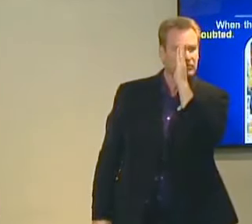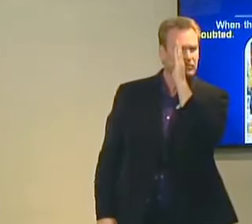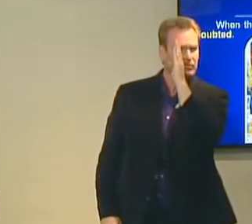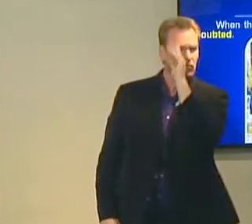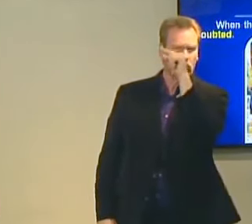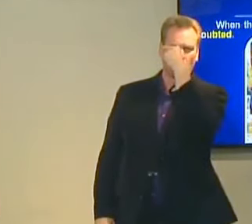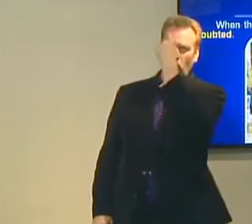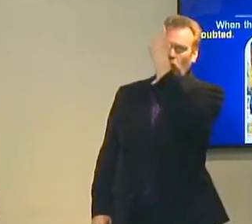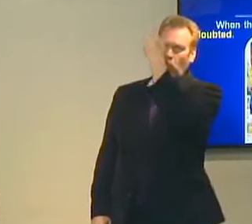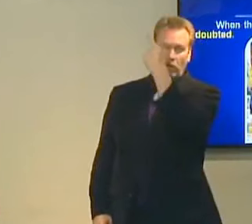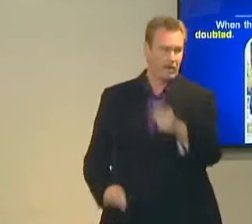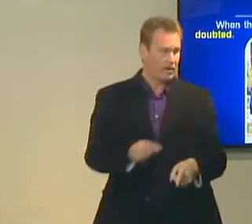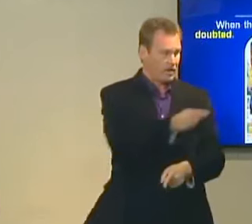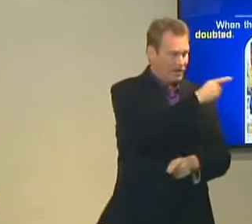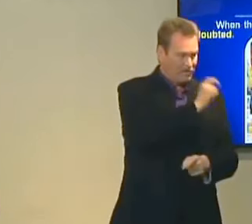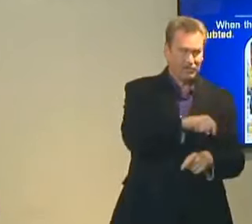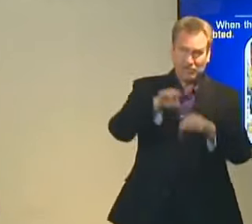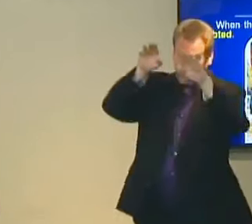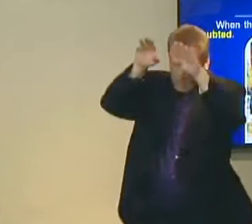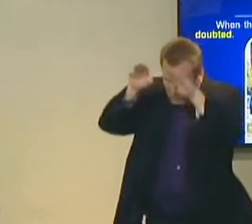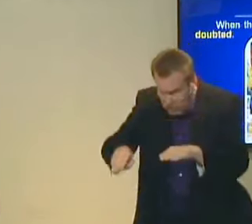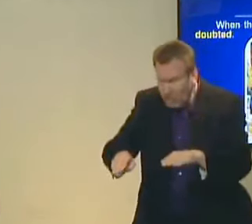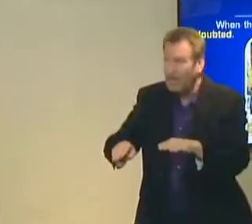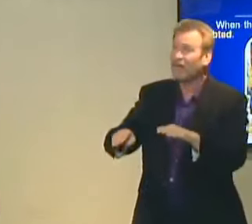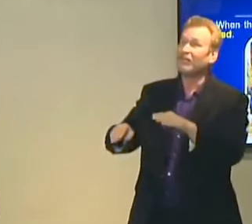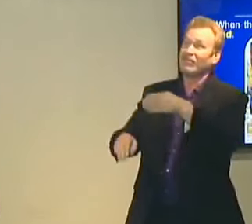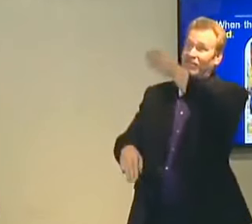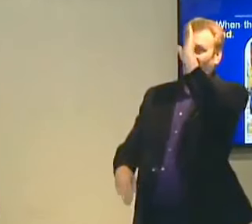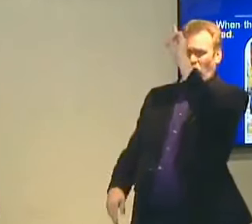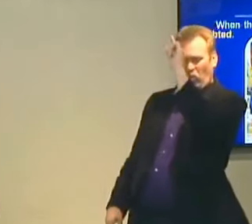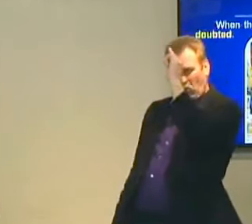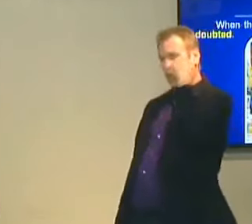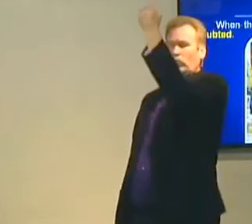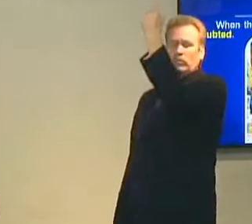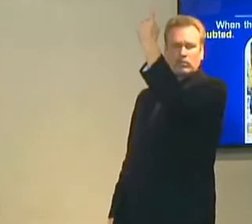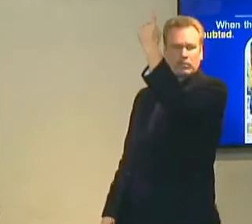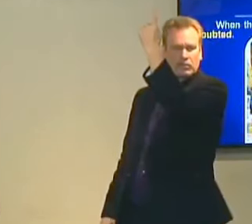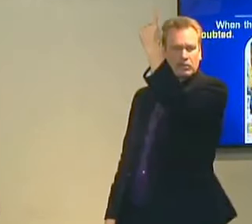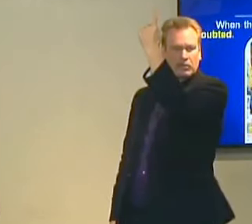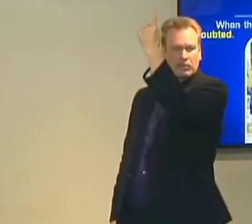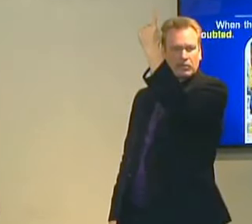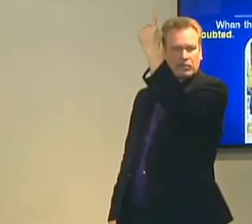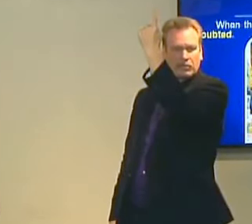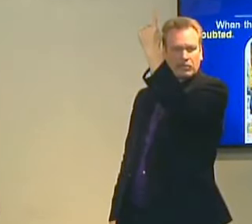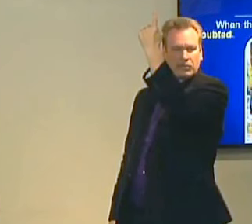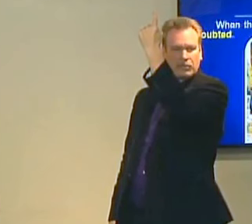Because there is only one God. And we bow down to one God, alone.